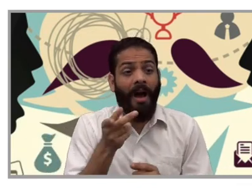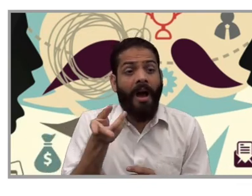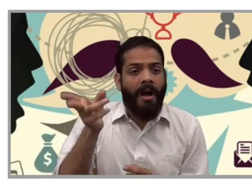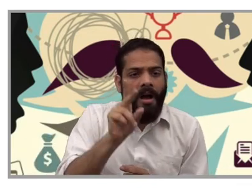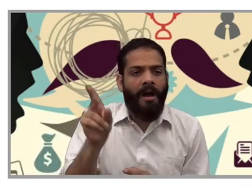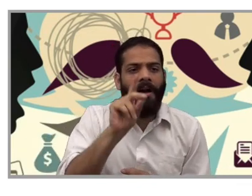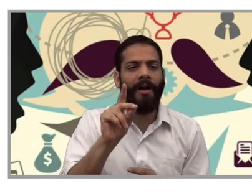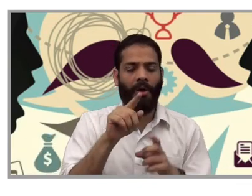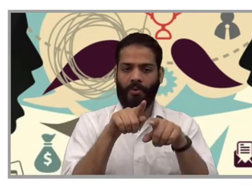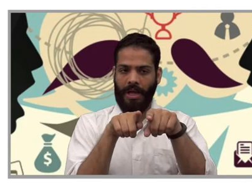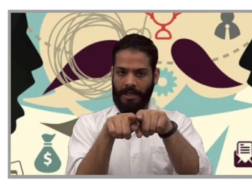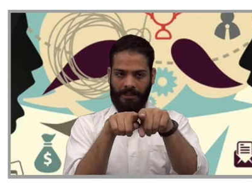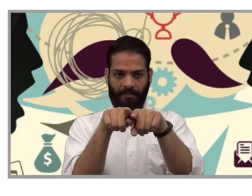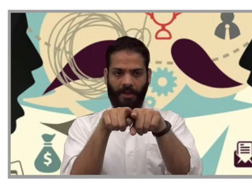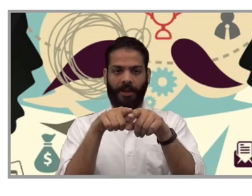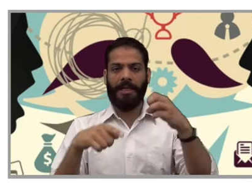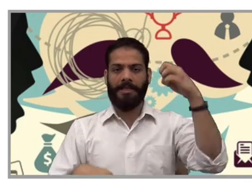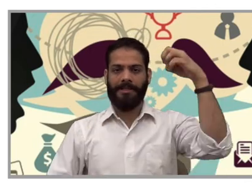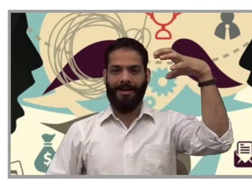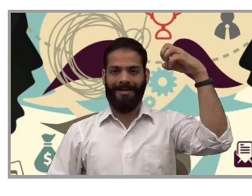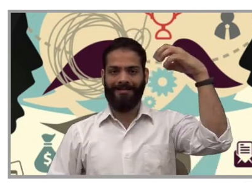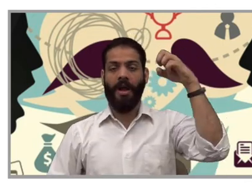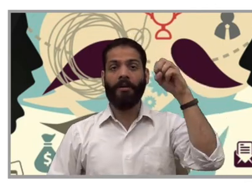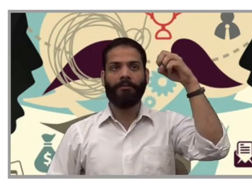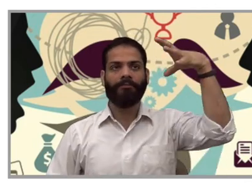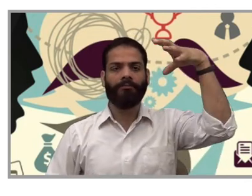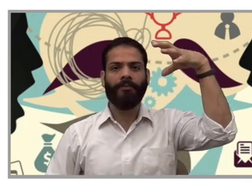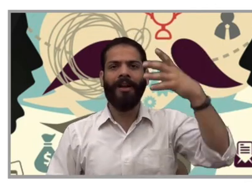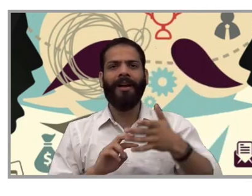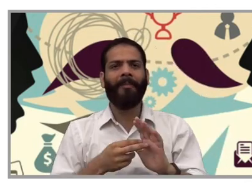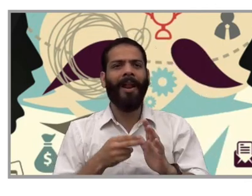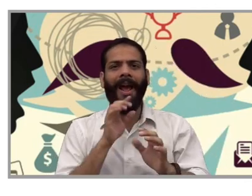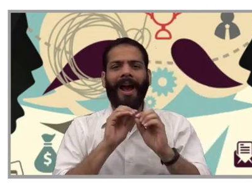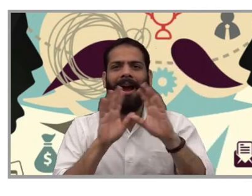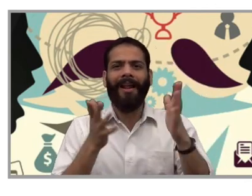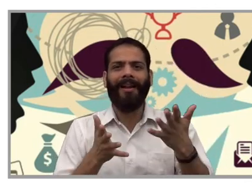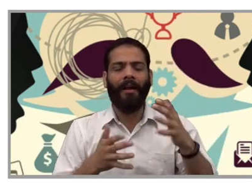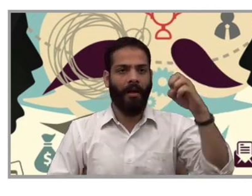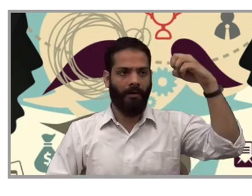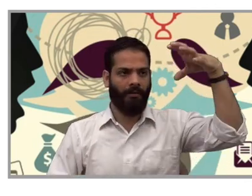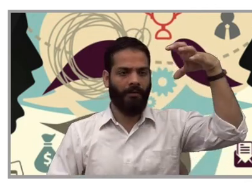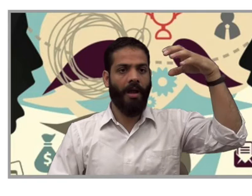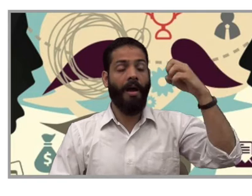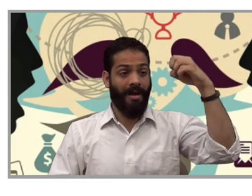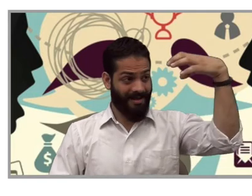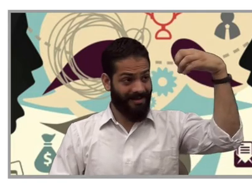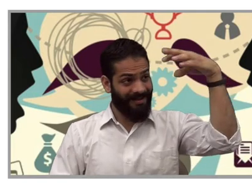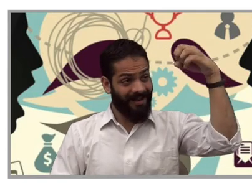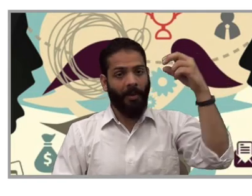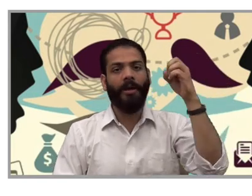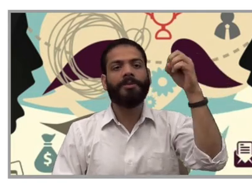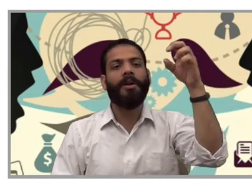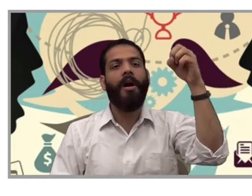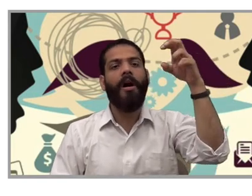In Indian Sign Language, expressives have a reduplicated structure and constitute a single lexical